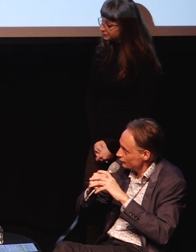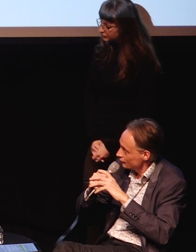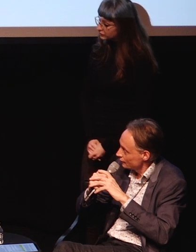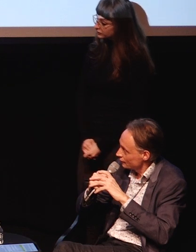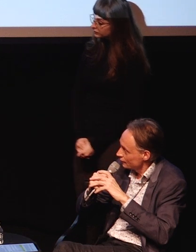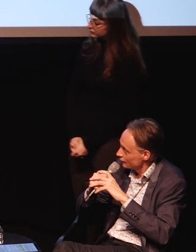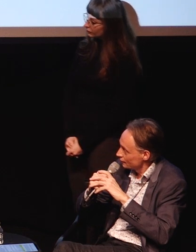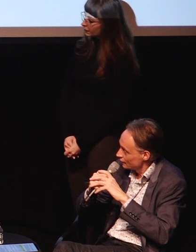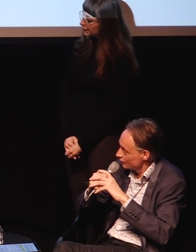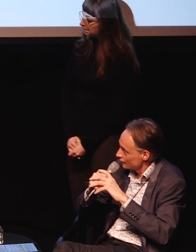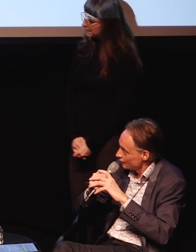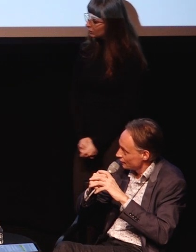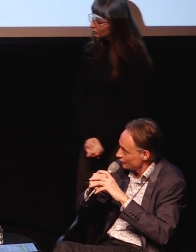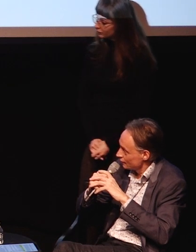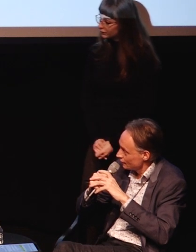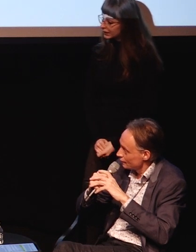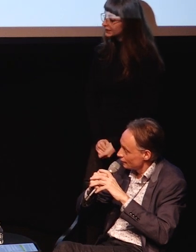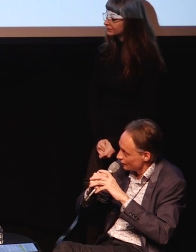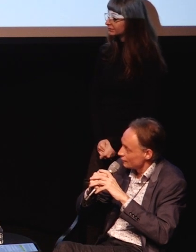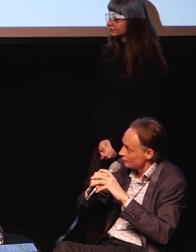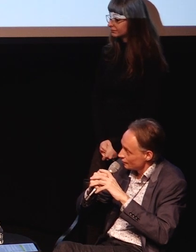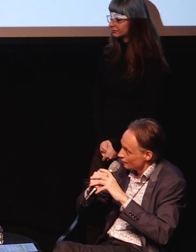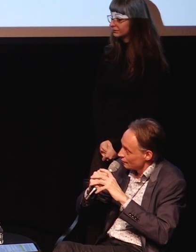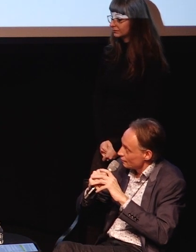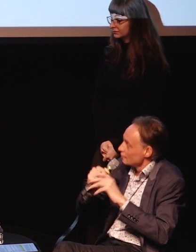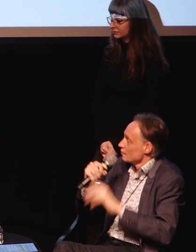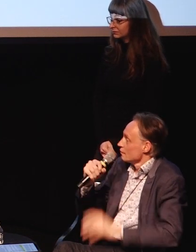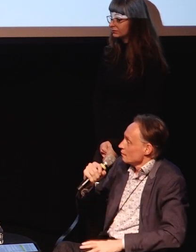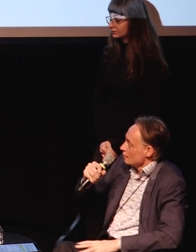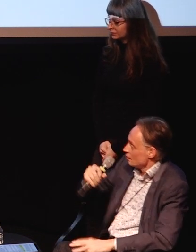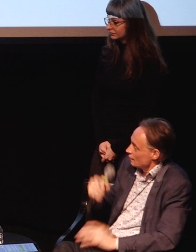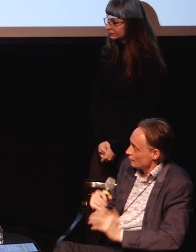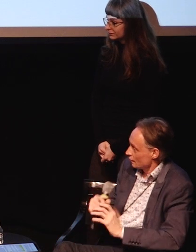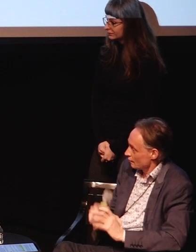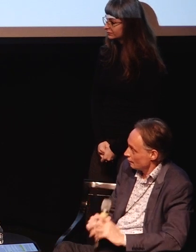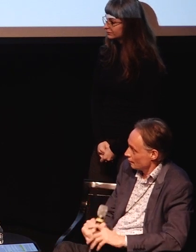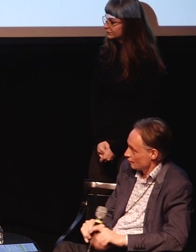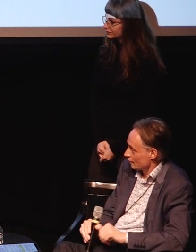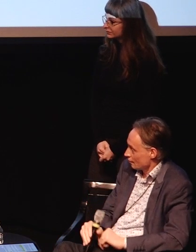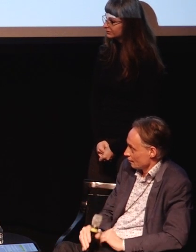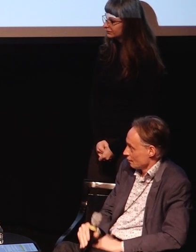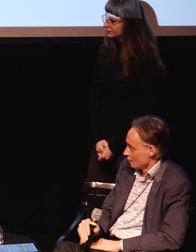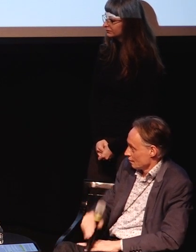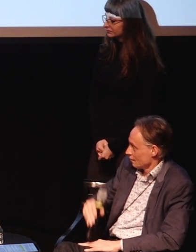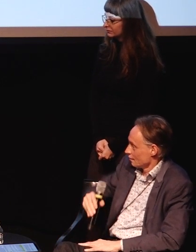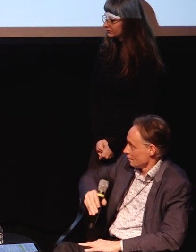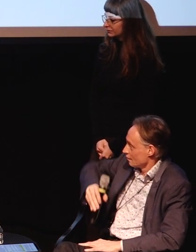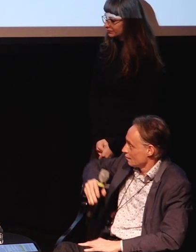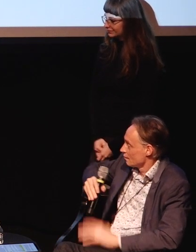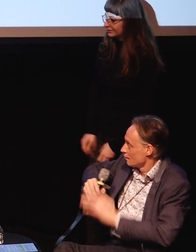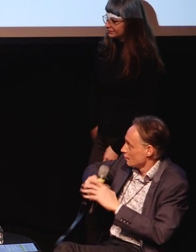growing up, I had pretty severe ADHD, but when I would get into a dance studio, I was